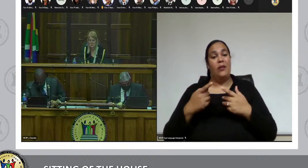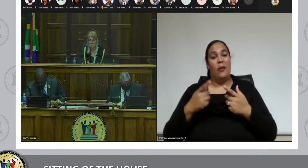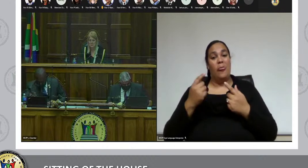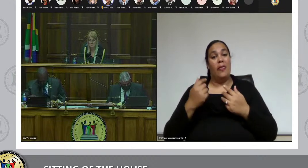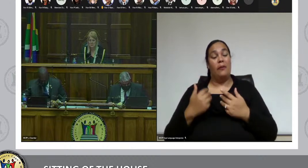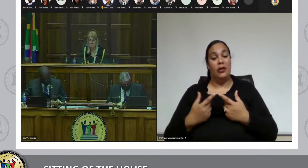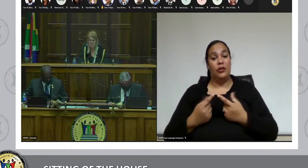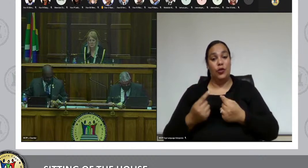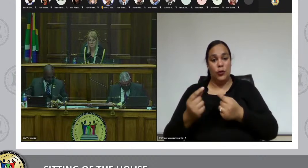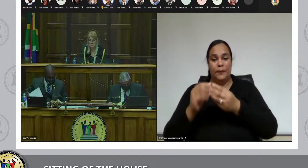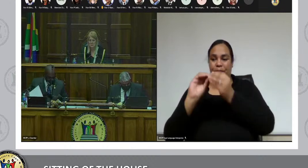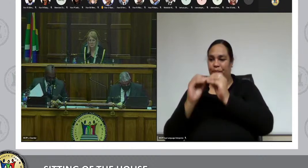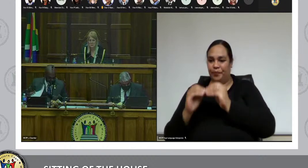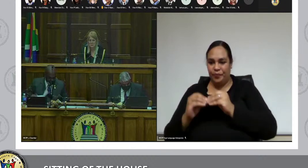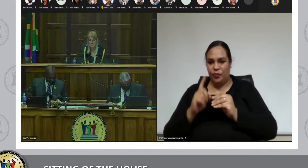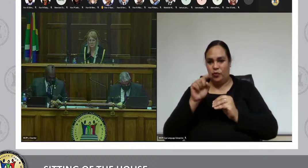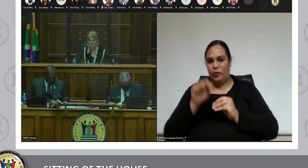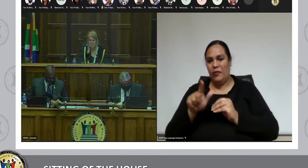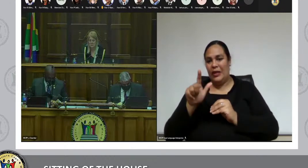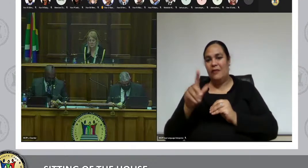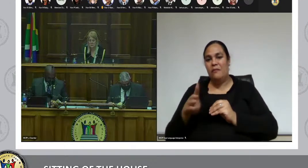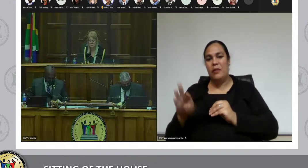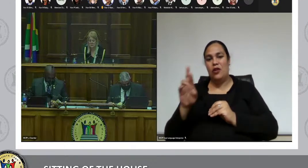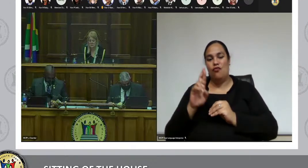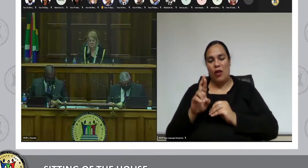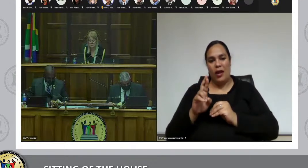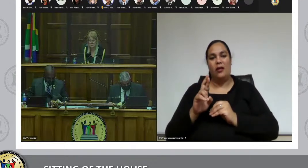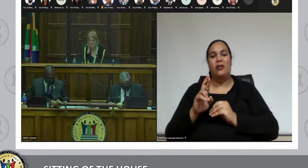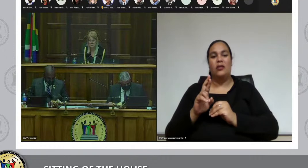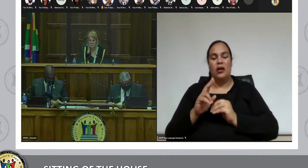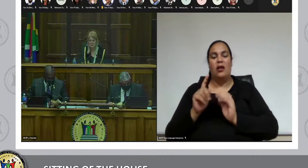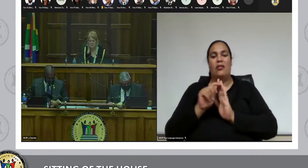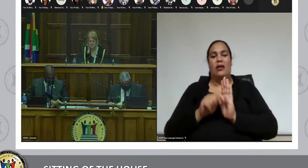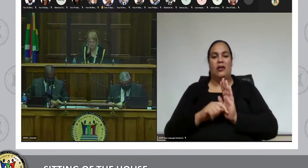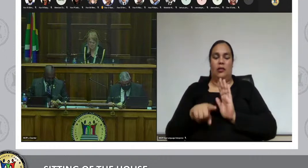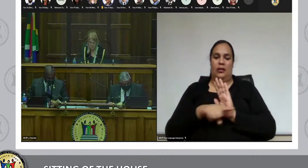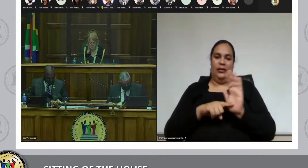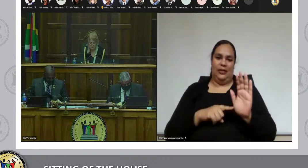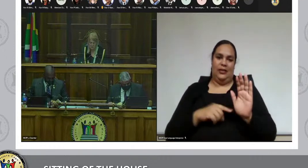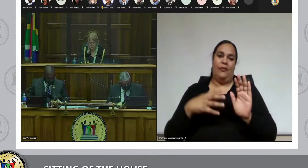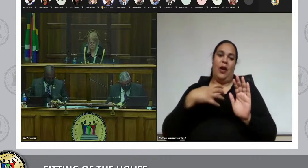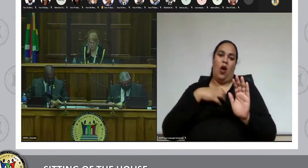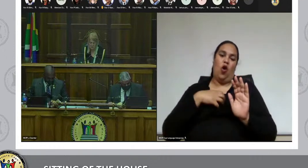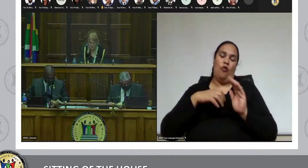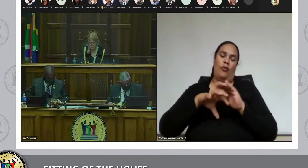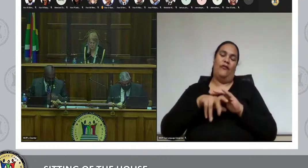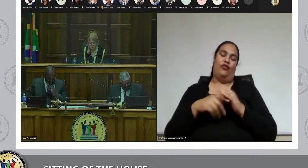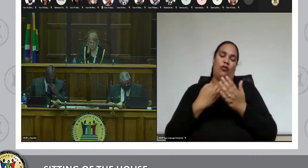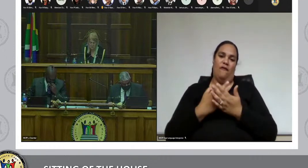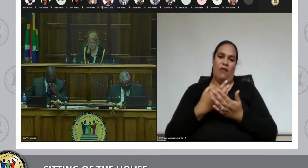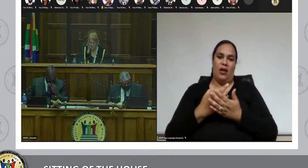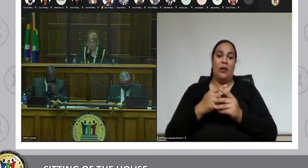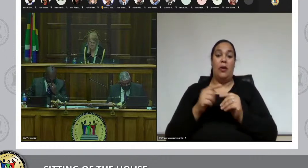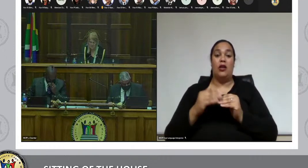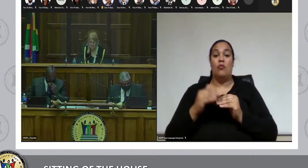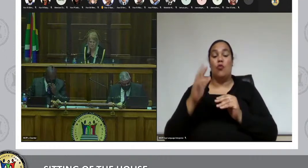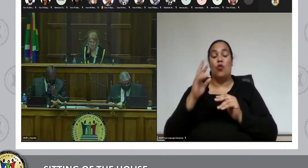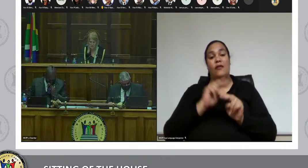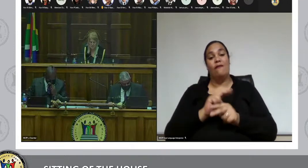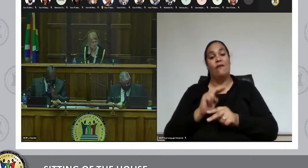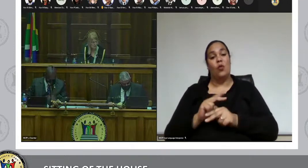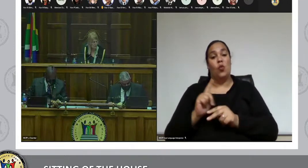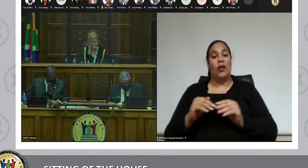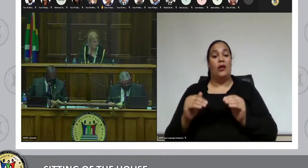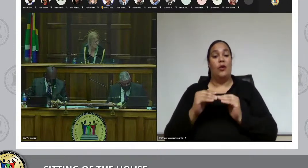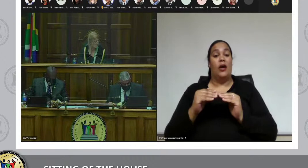bolster the budget with 1.7 billion rand in terms of a deficit with our own provincial funds. Further, when reviewing the provincial equitable